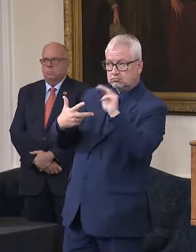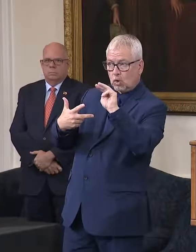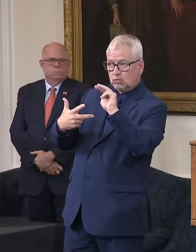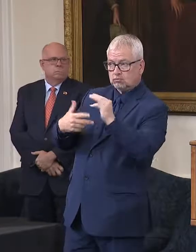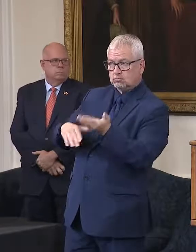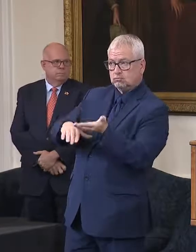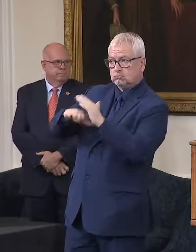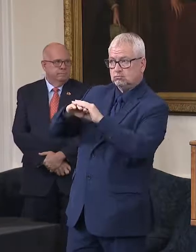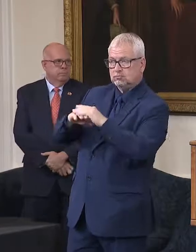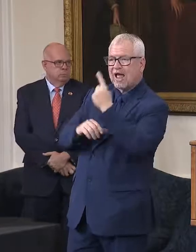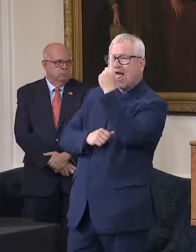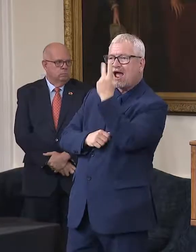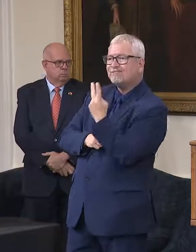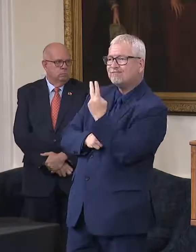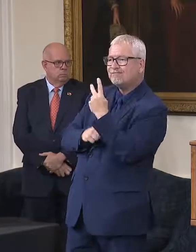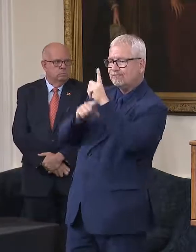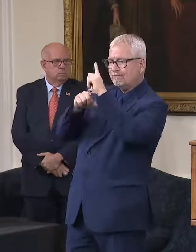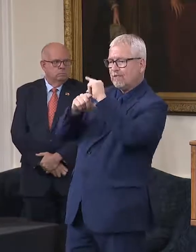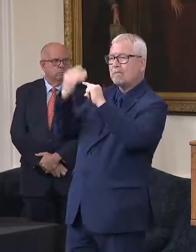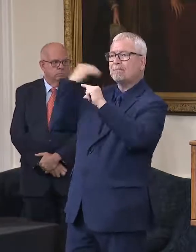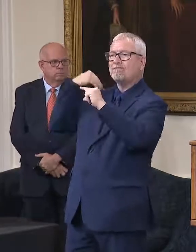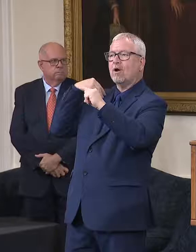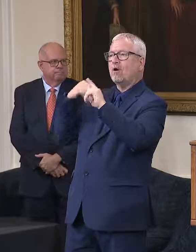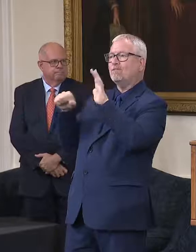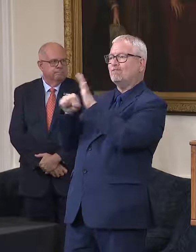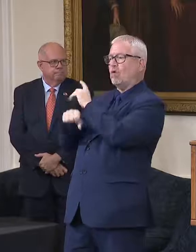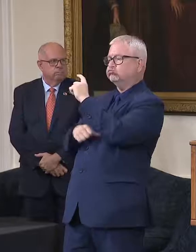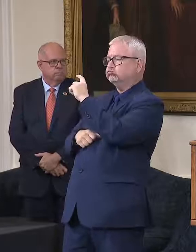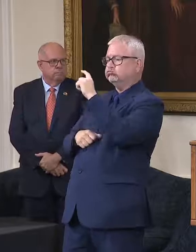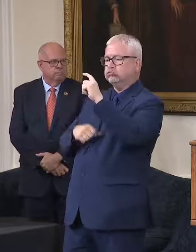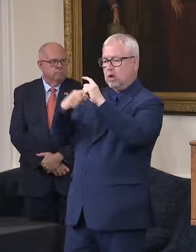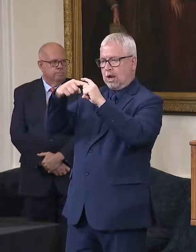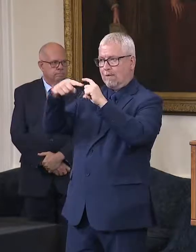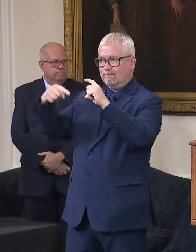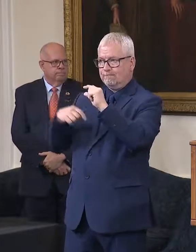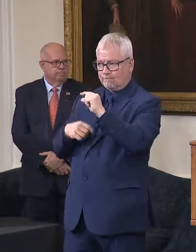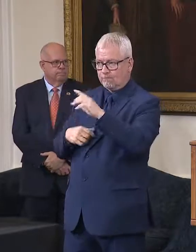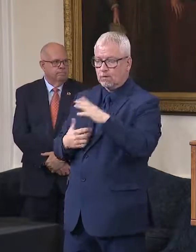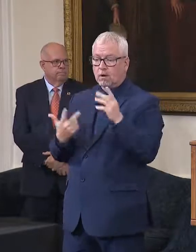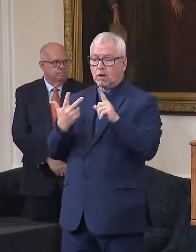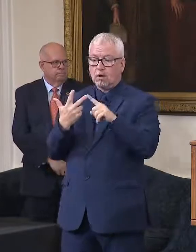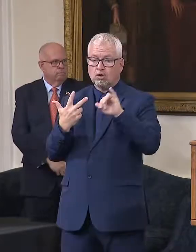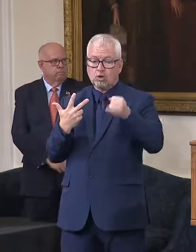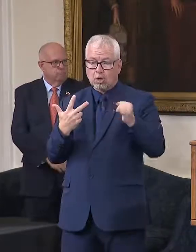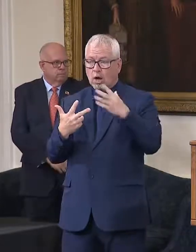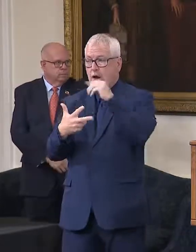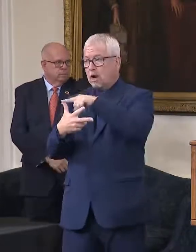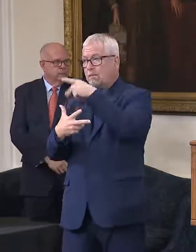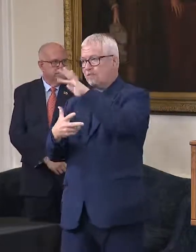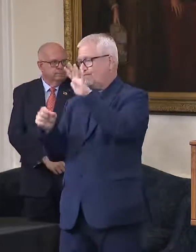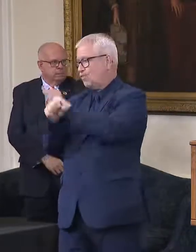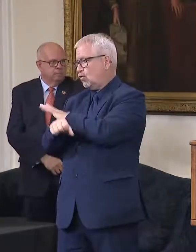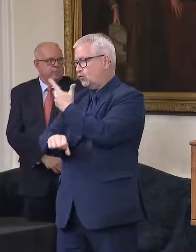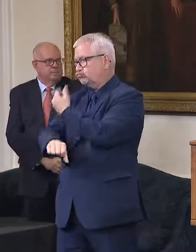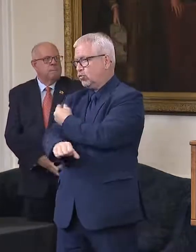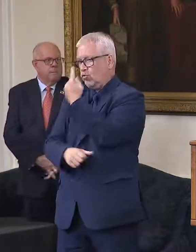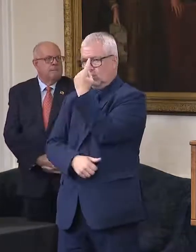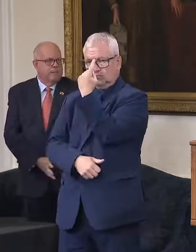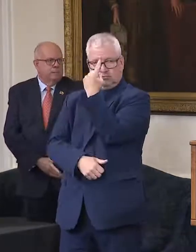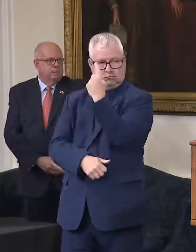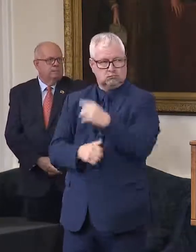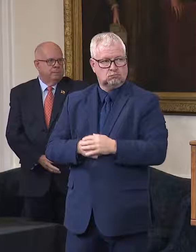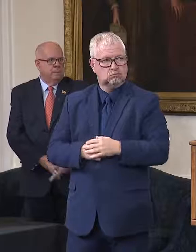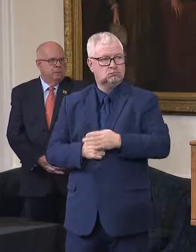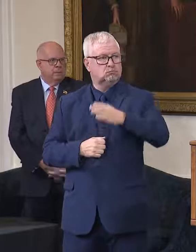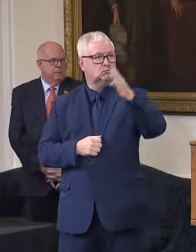was, but Pfizer and J&J are one dose of the original formula. Thank you. Mr. Straightforward, Dr. Chamberlain,